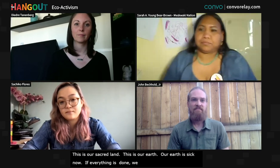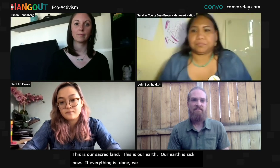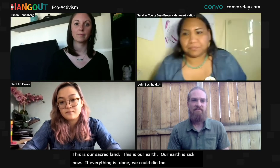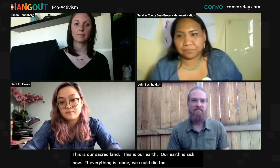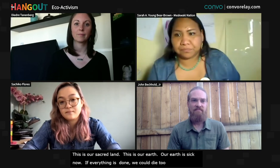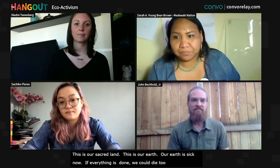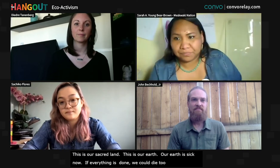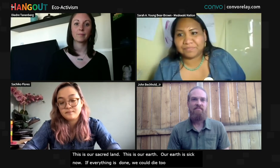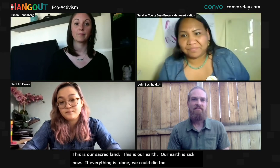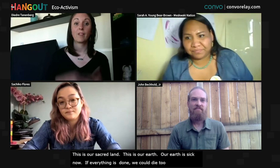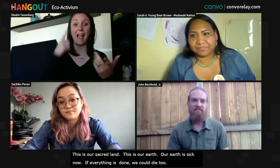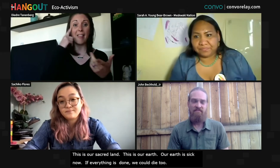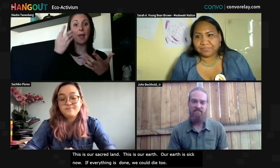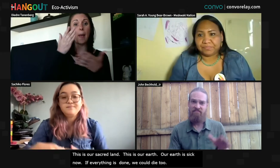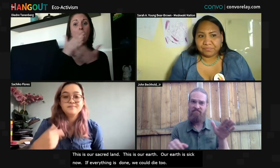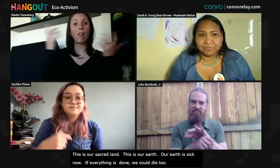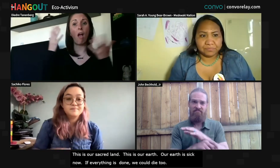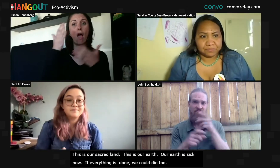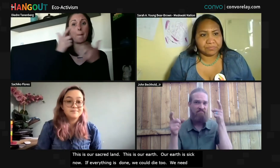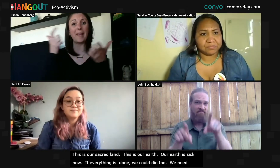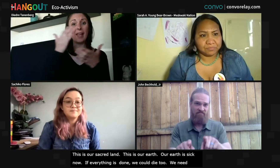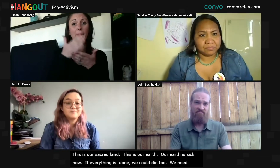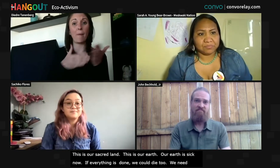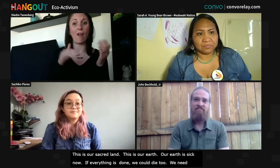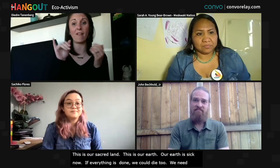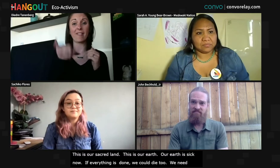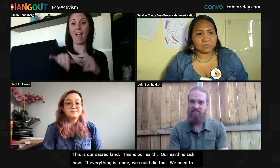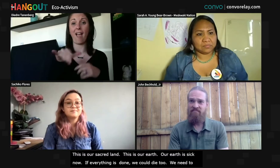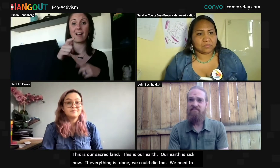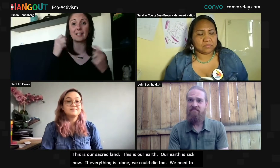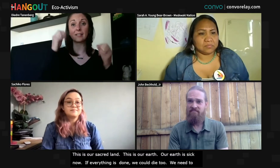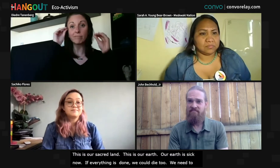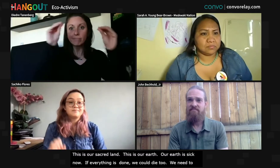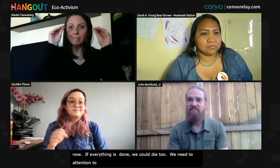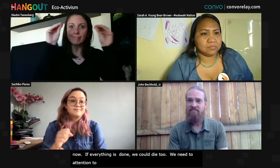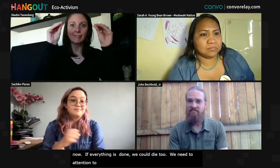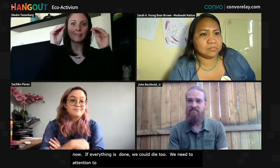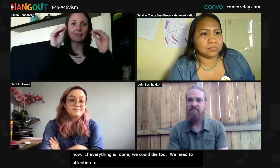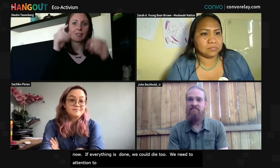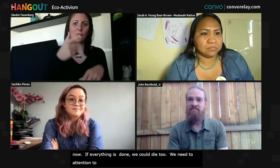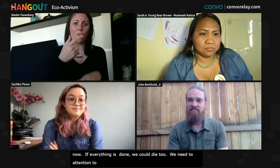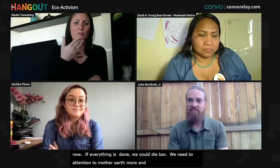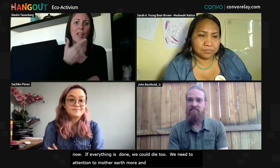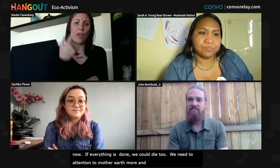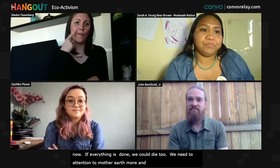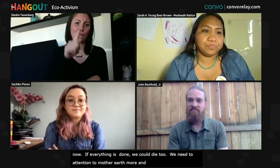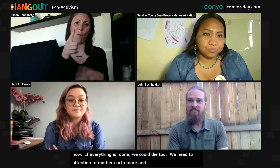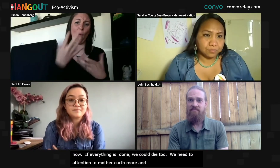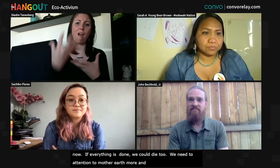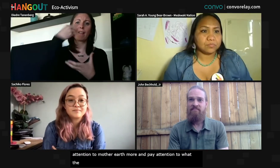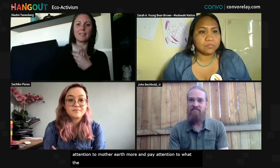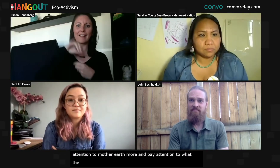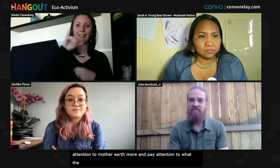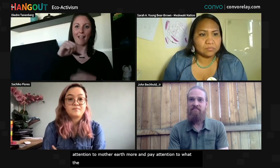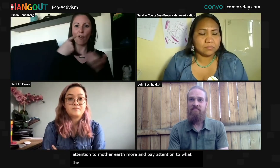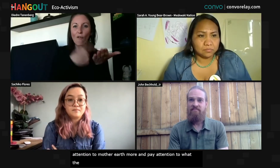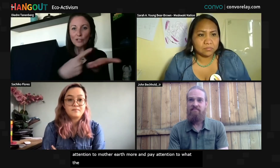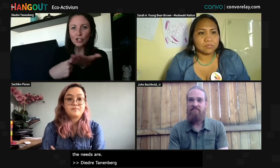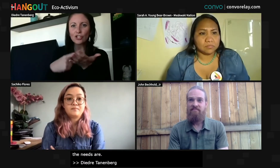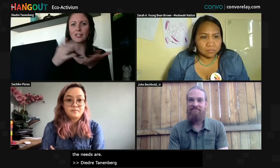Earth more and what the needs are. Absolutely. I think a big part of that is education. So thank you so much